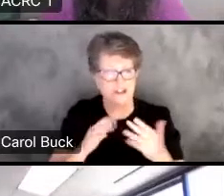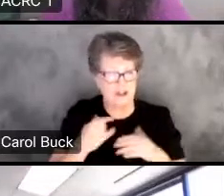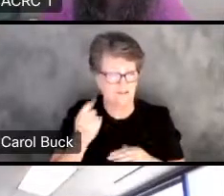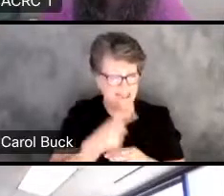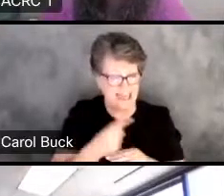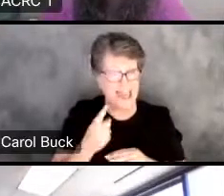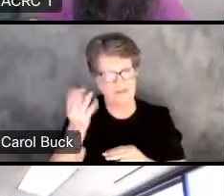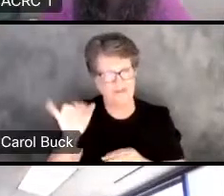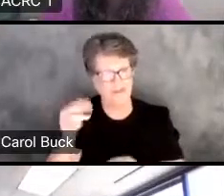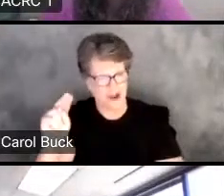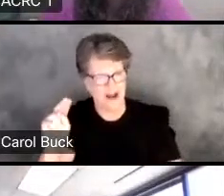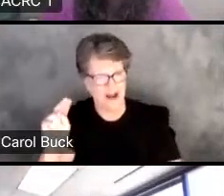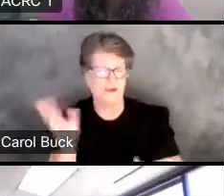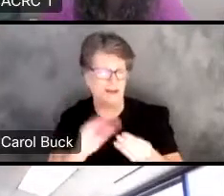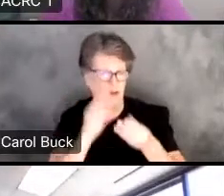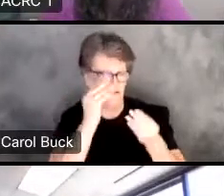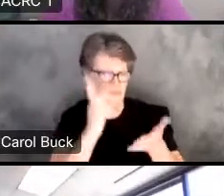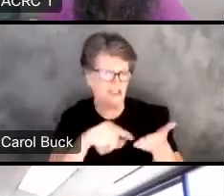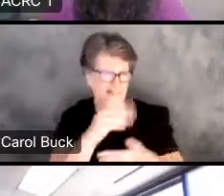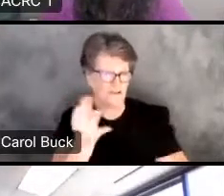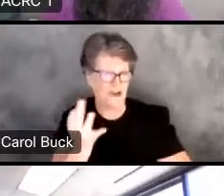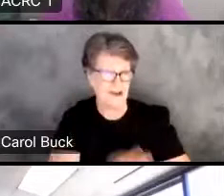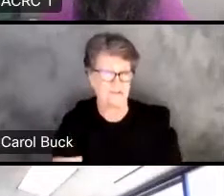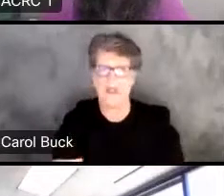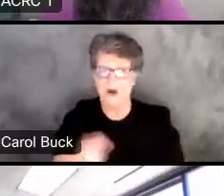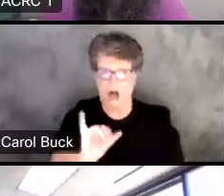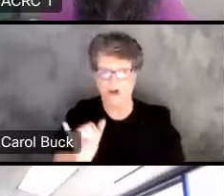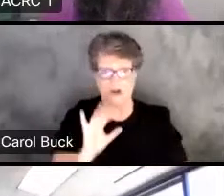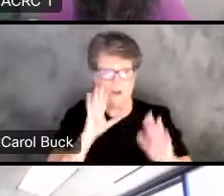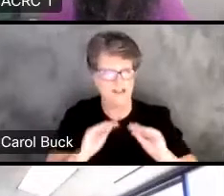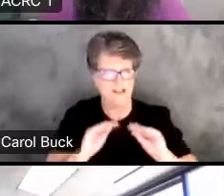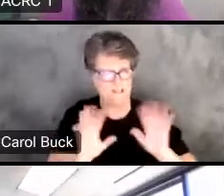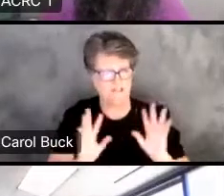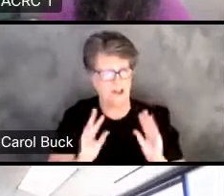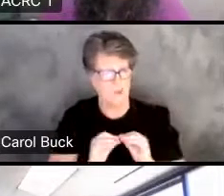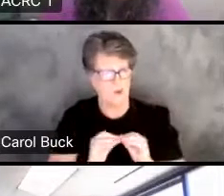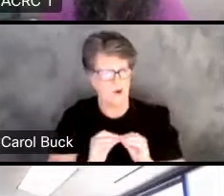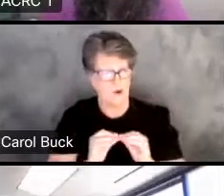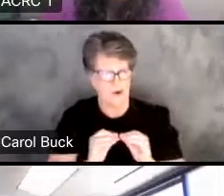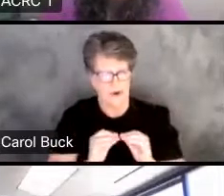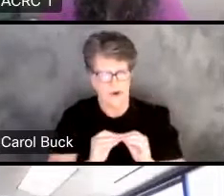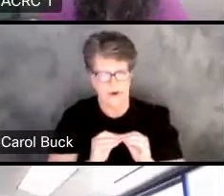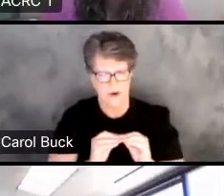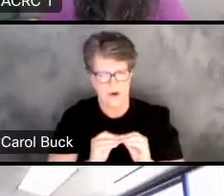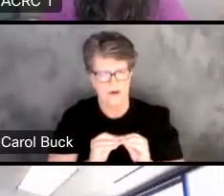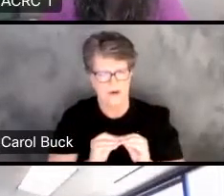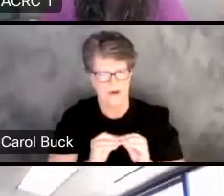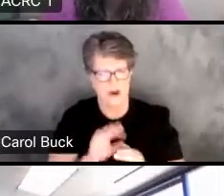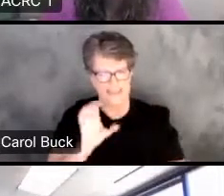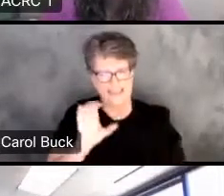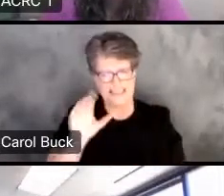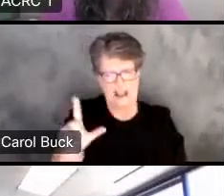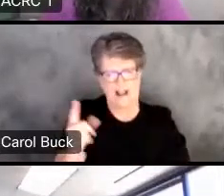Mr. John Decker. So we'll have some more info for you next Friday. I'm also hoping to clarify more if, with regarding CCL and the